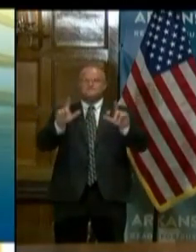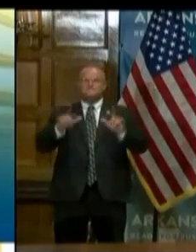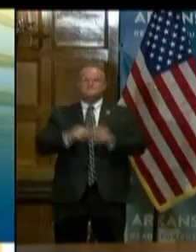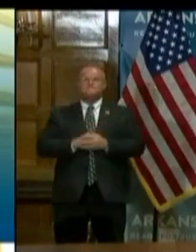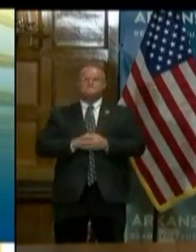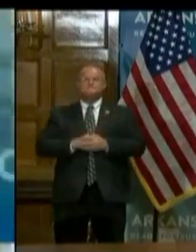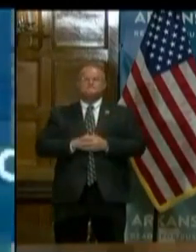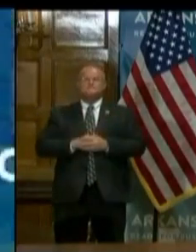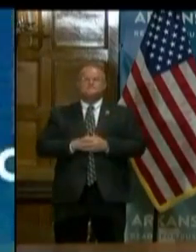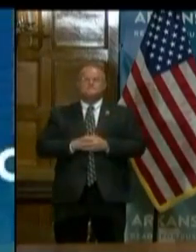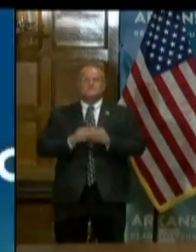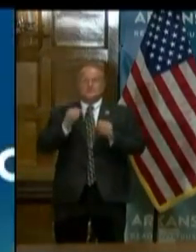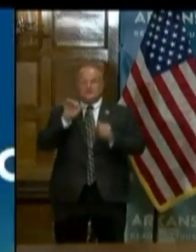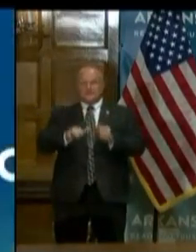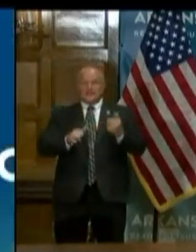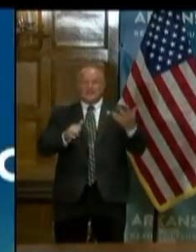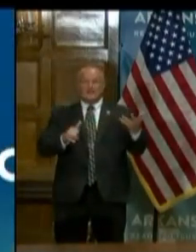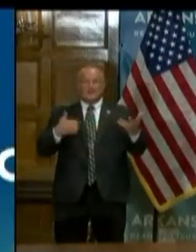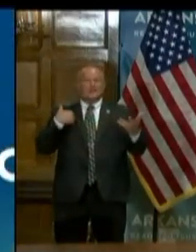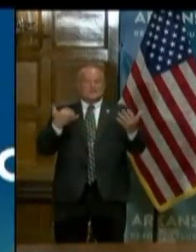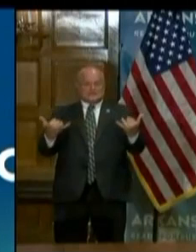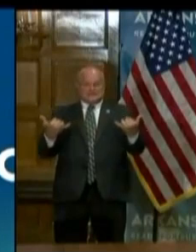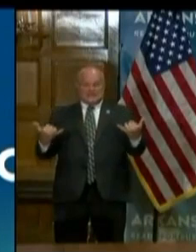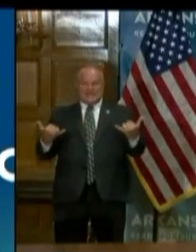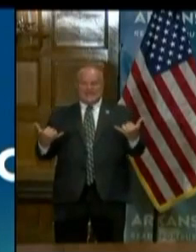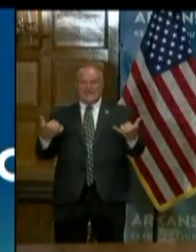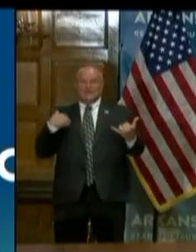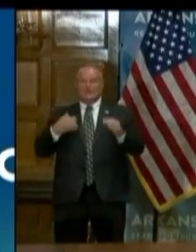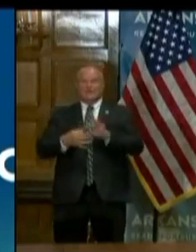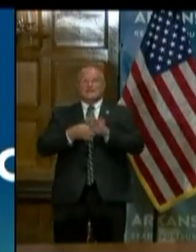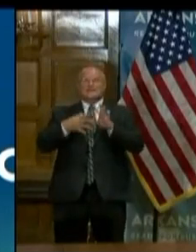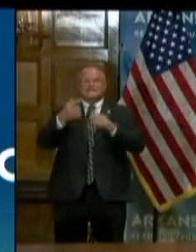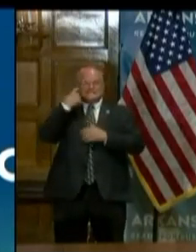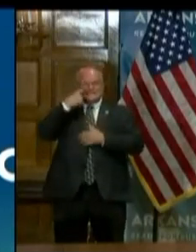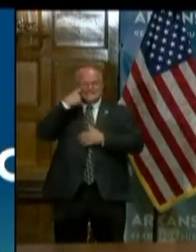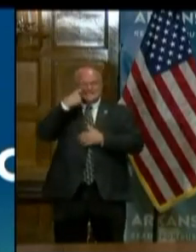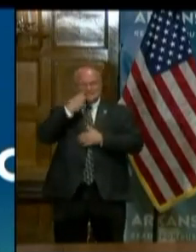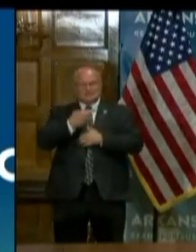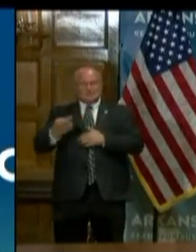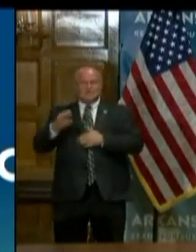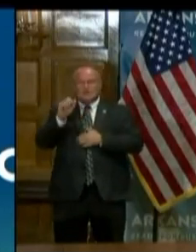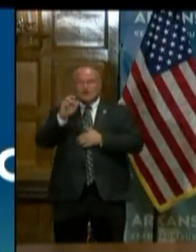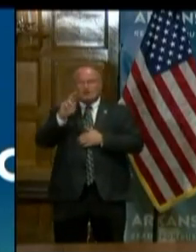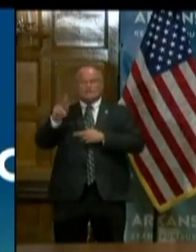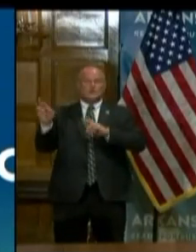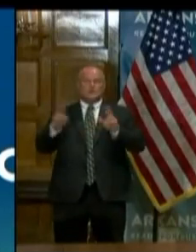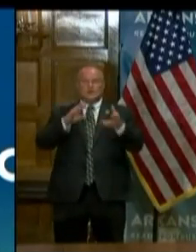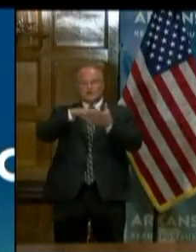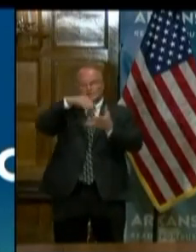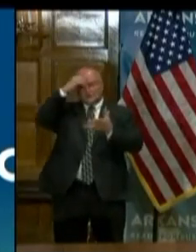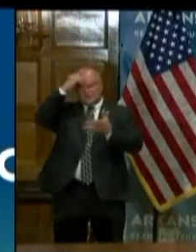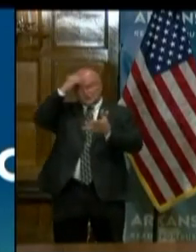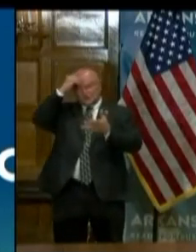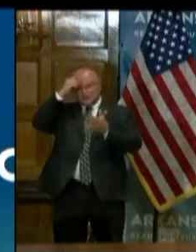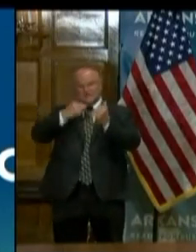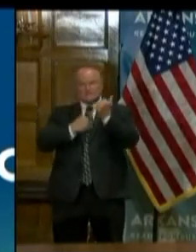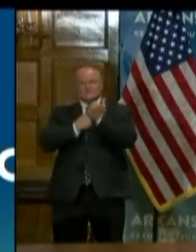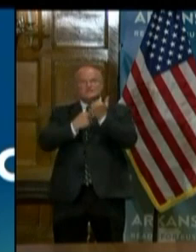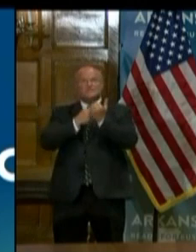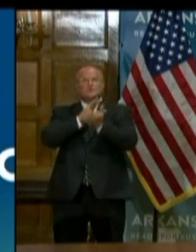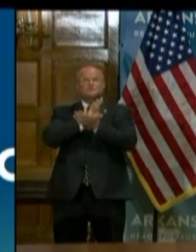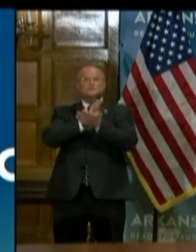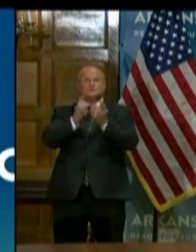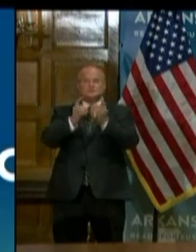please. With that, today we are releasing the latest resource in the Arkansas Ready for Learning initiative to support school